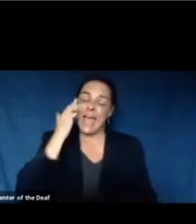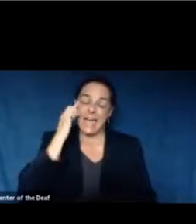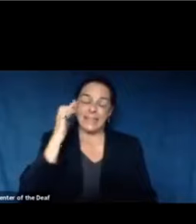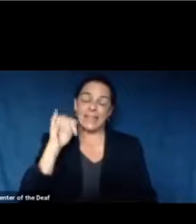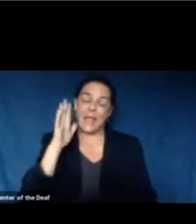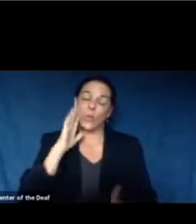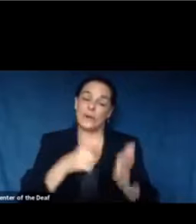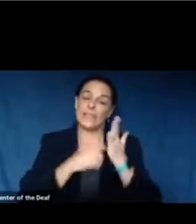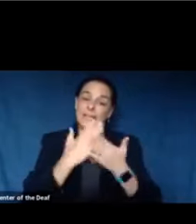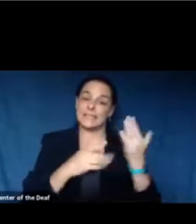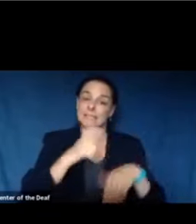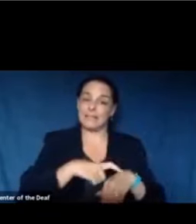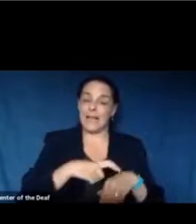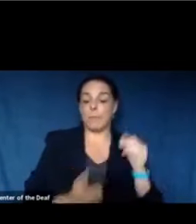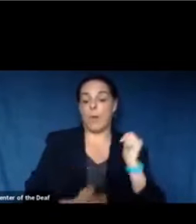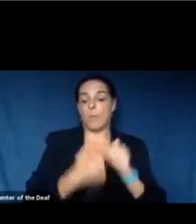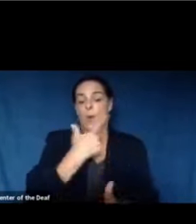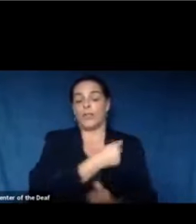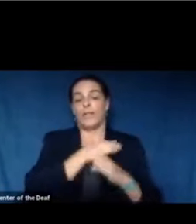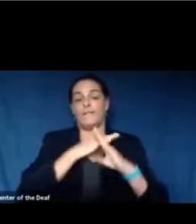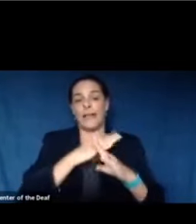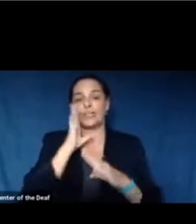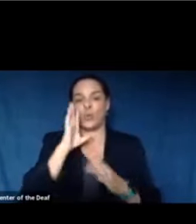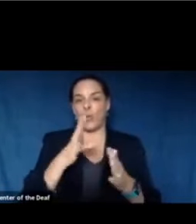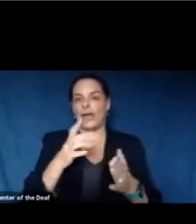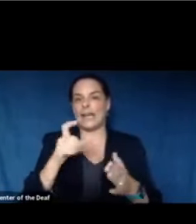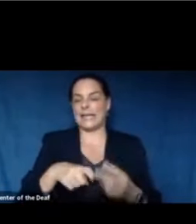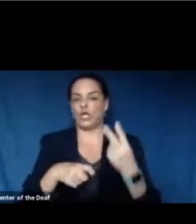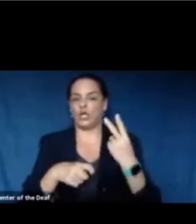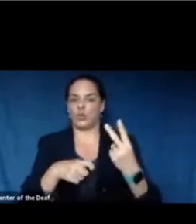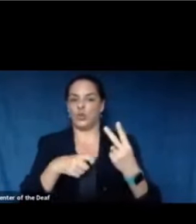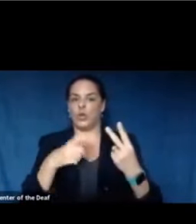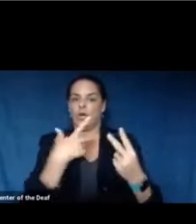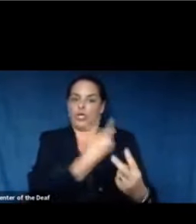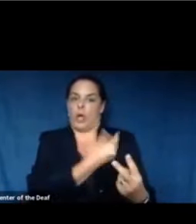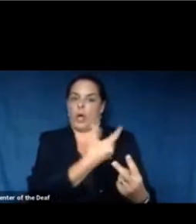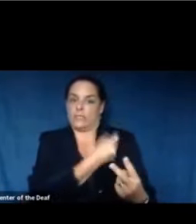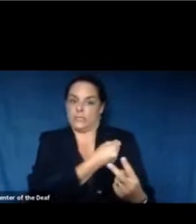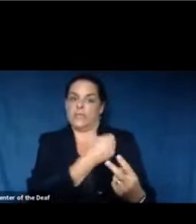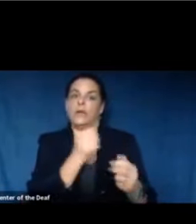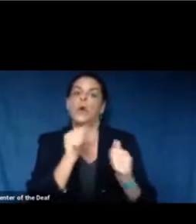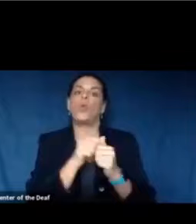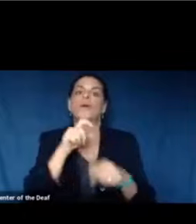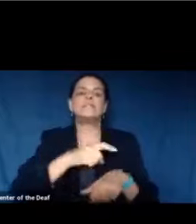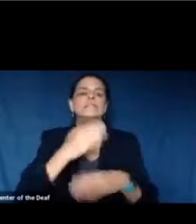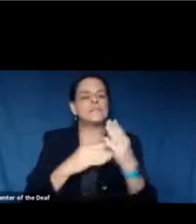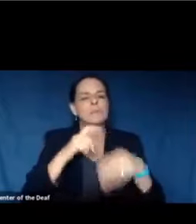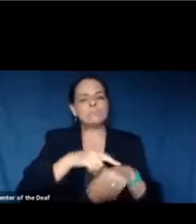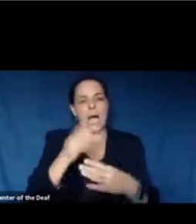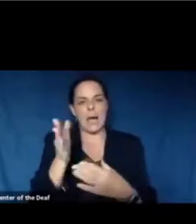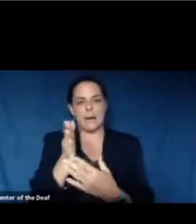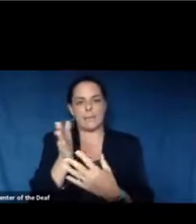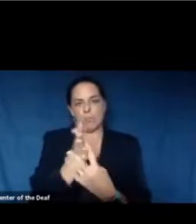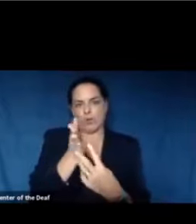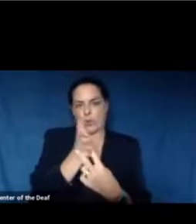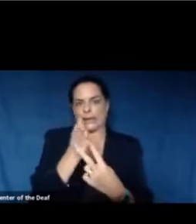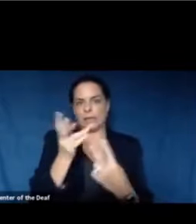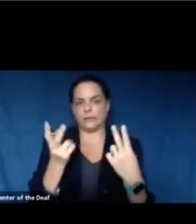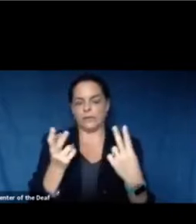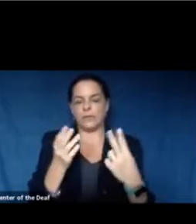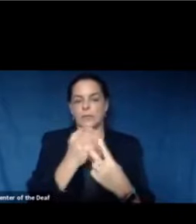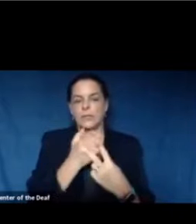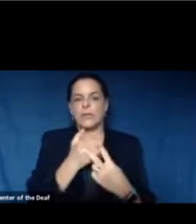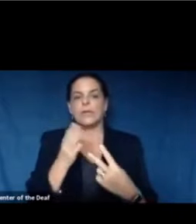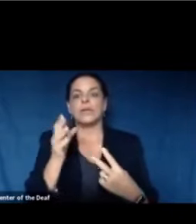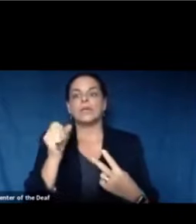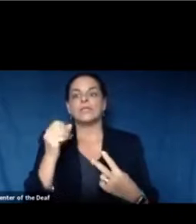of the vaccines that we're seeing, you're going to have 2 doses with some time between them. But I think we all hope that we get back to